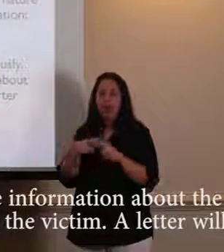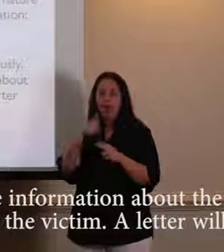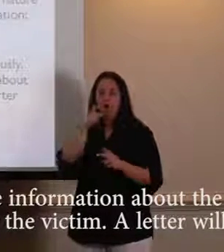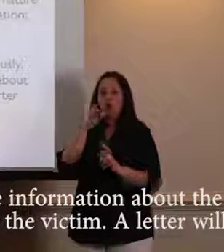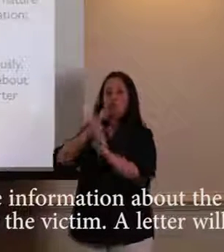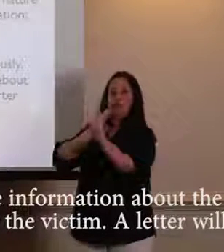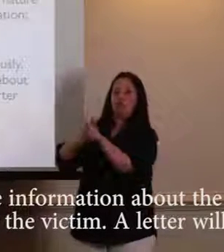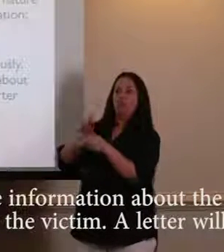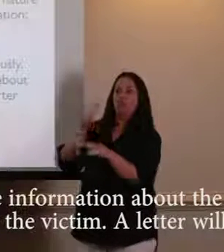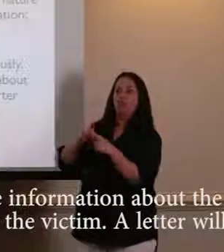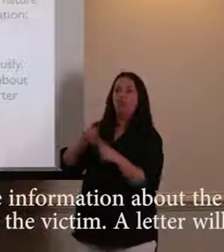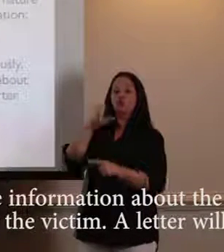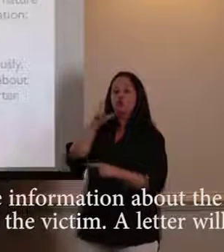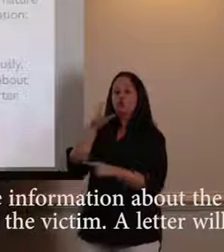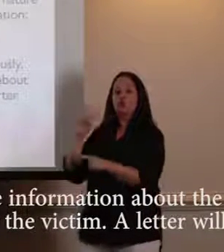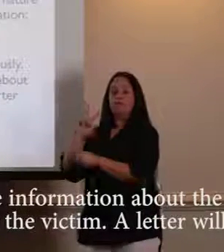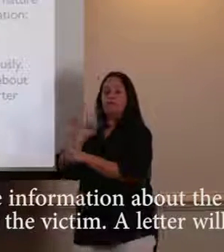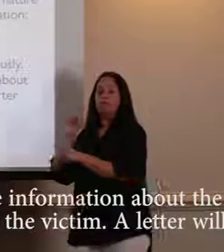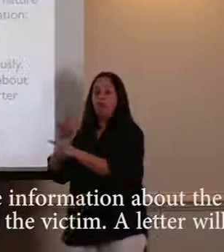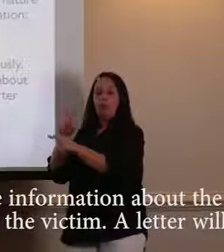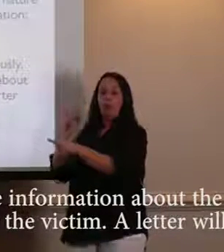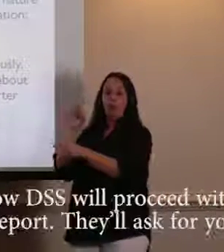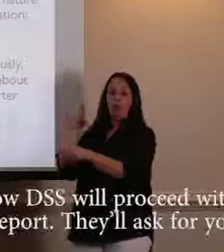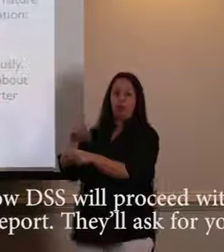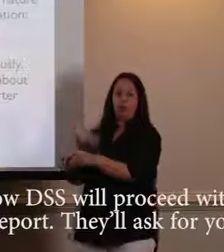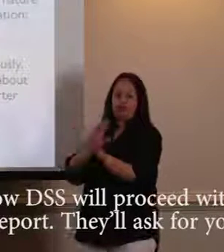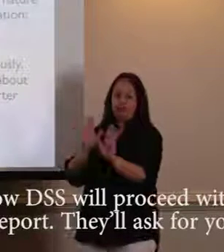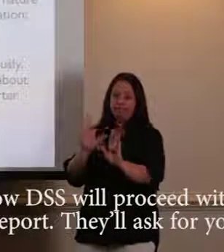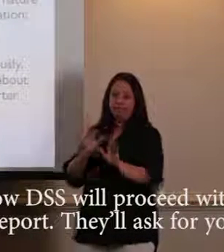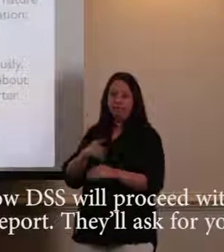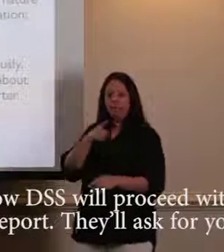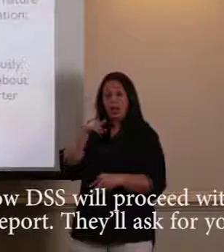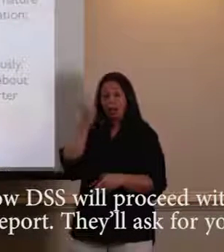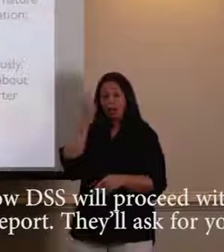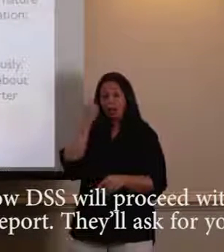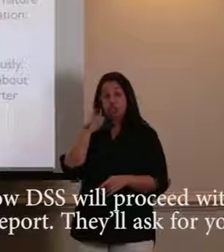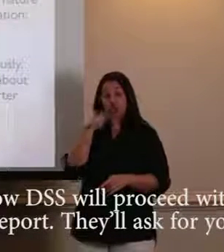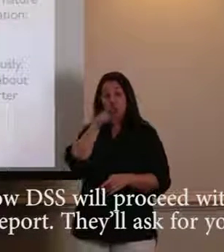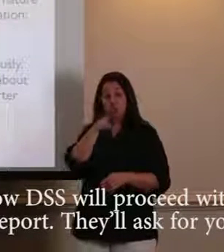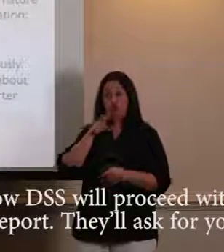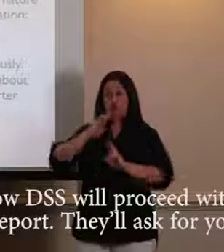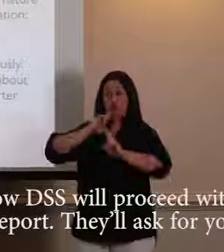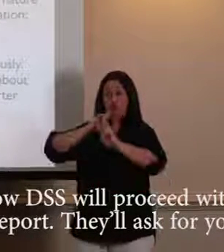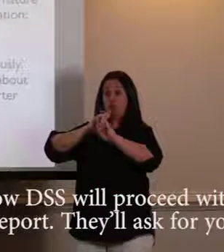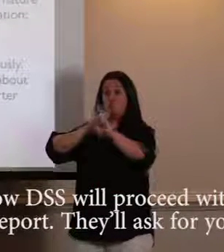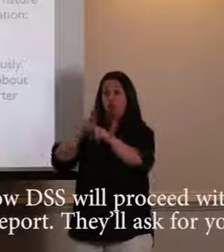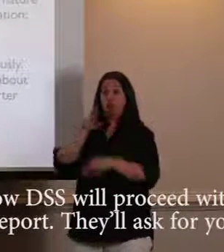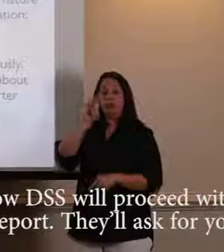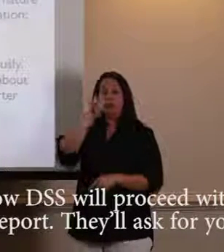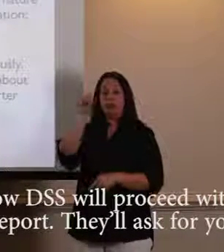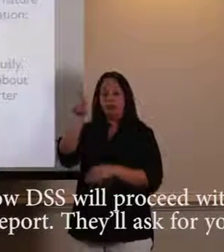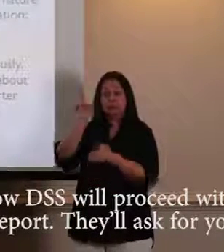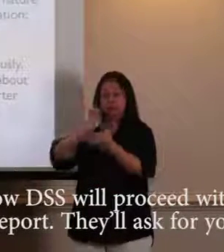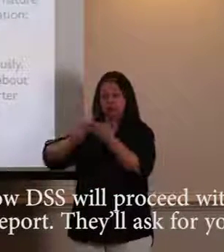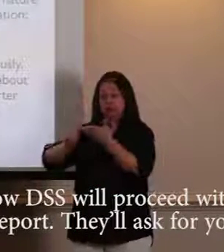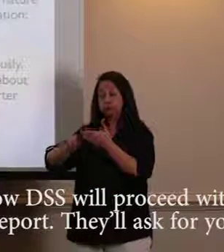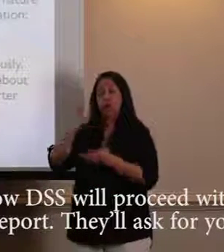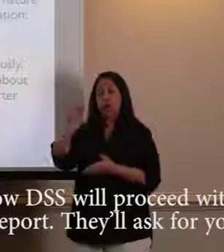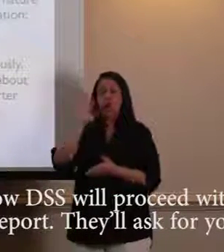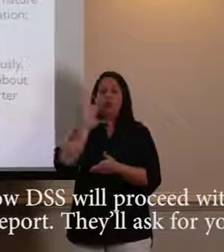reporter to the perpetrator or the victim. A letter will be sent to the reporter stating how DSS will proceed with the report. So you make the report,